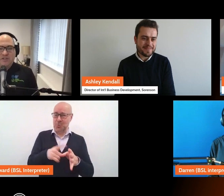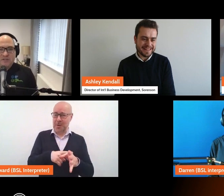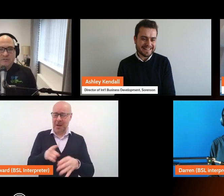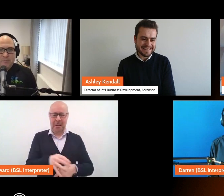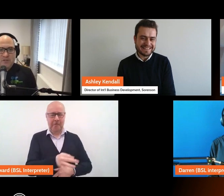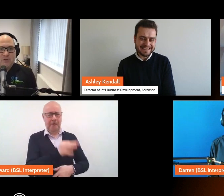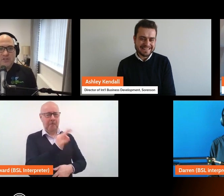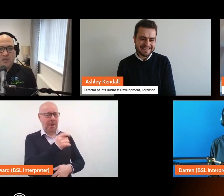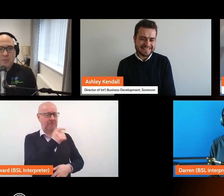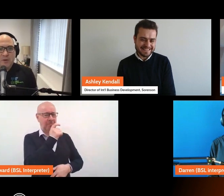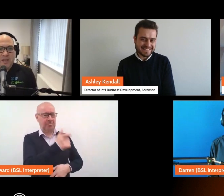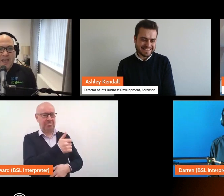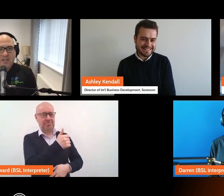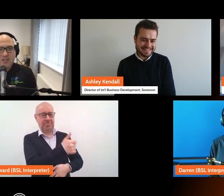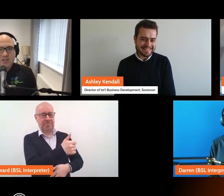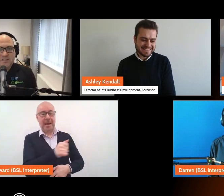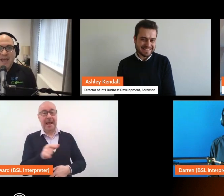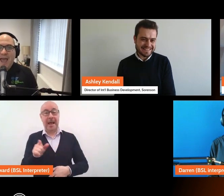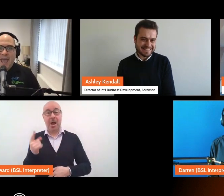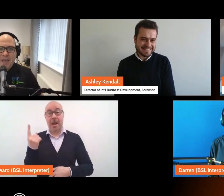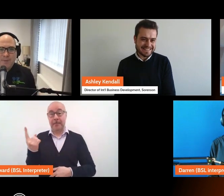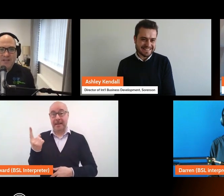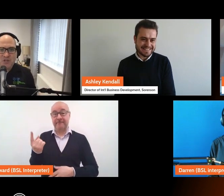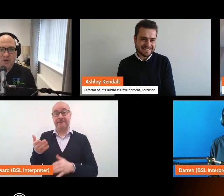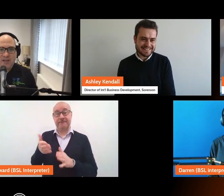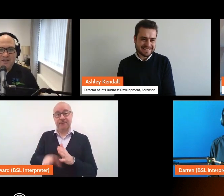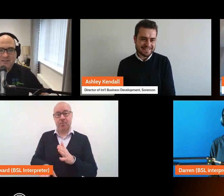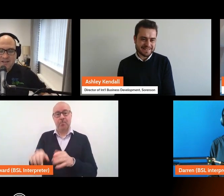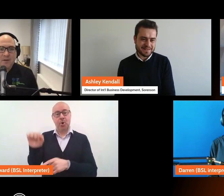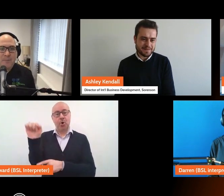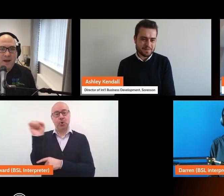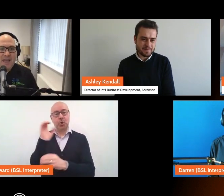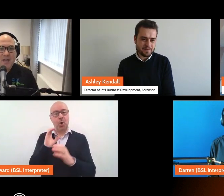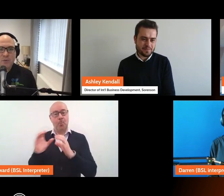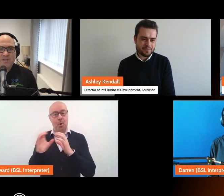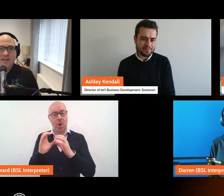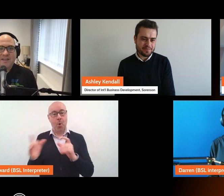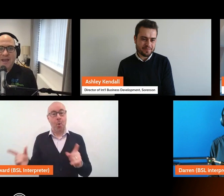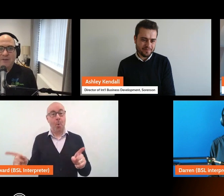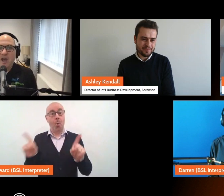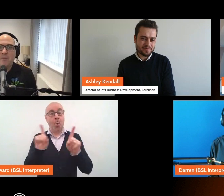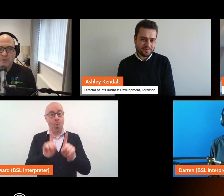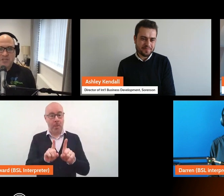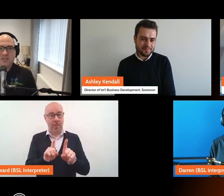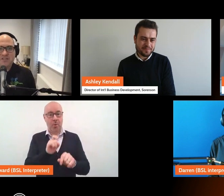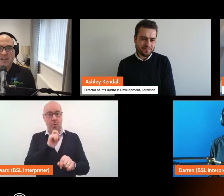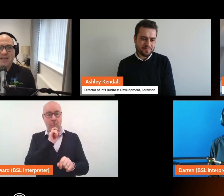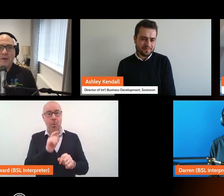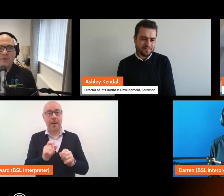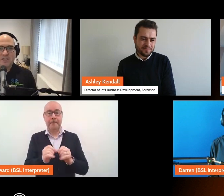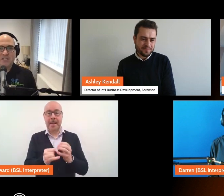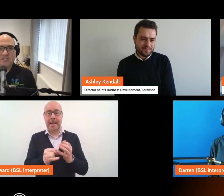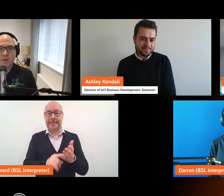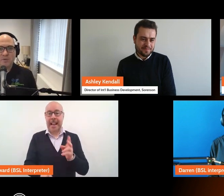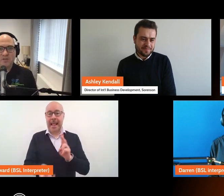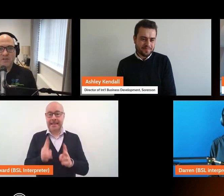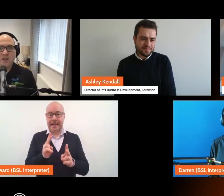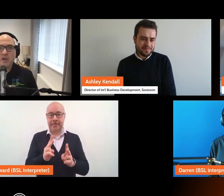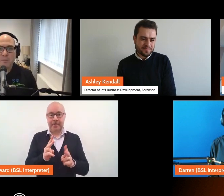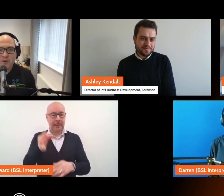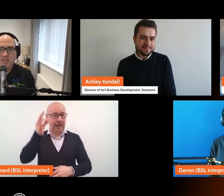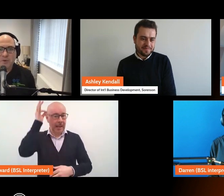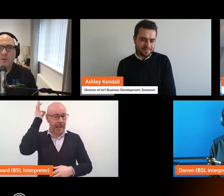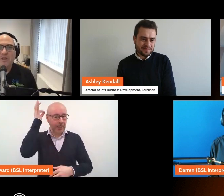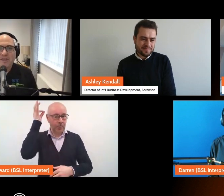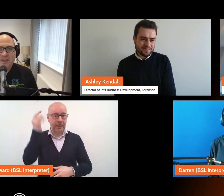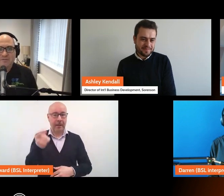Perfect pronunciation. From Sorenson Communications, ably joined by Edward and Darren, our British Sign Language interpreters.